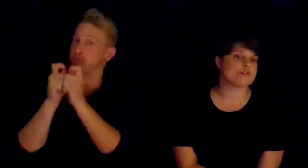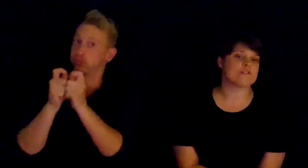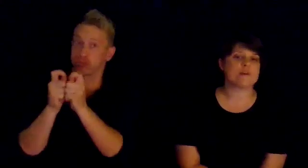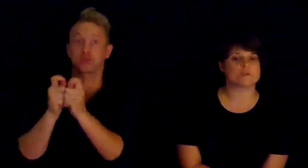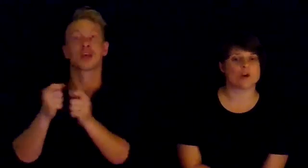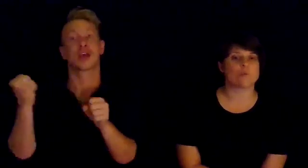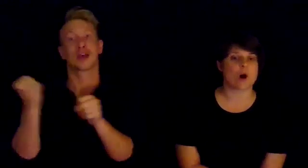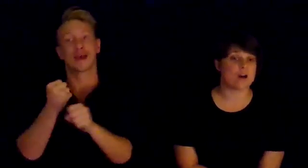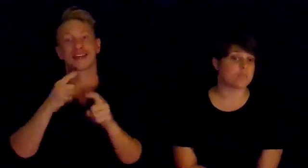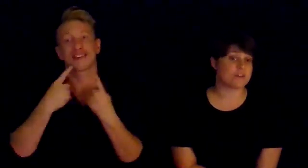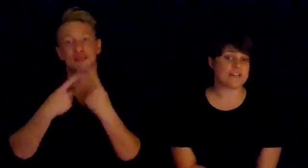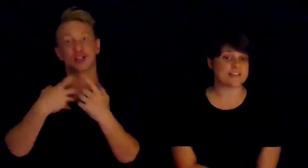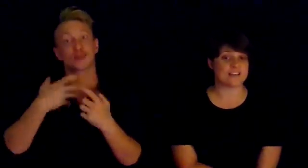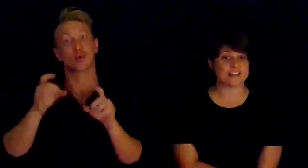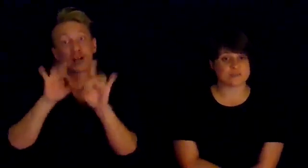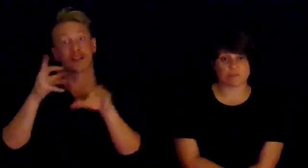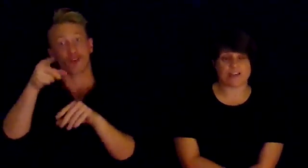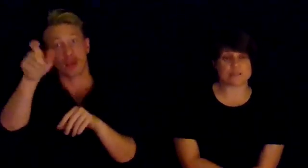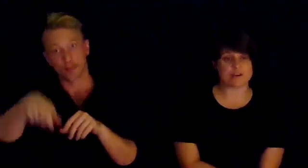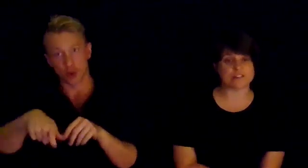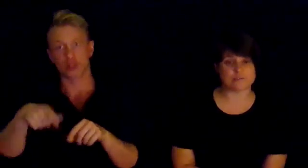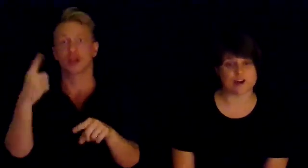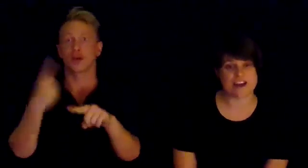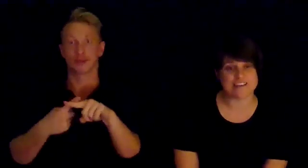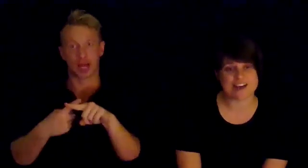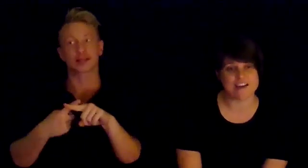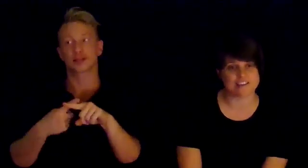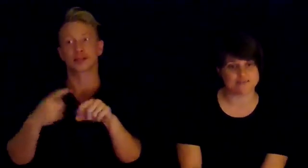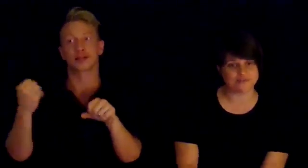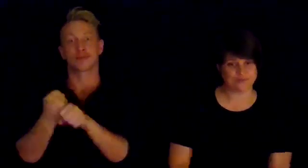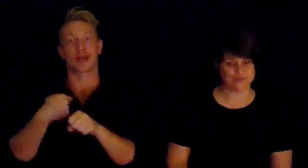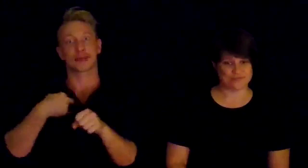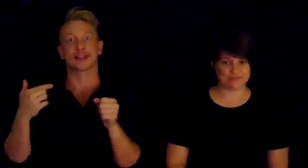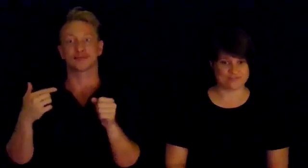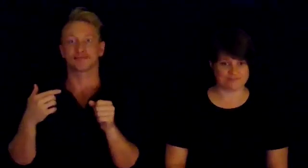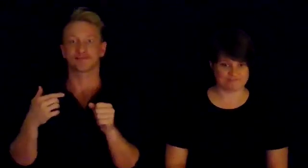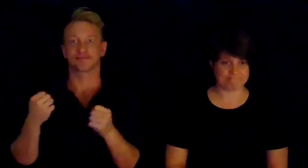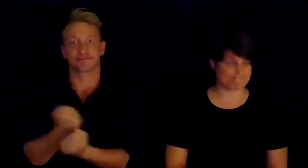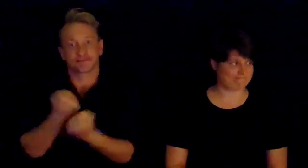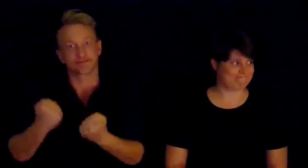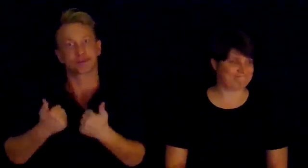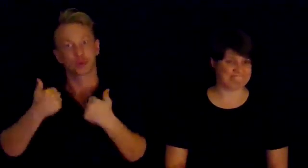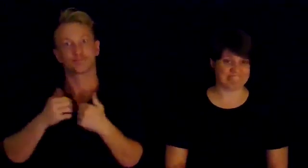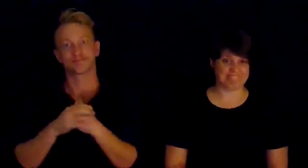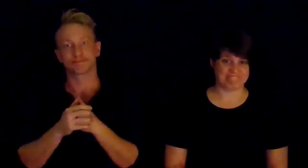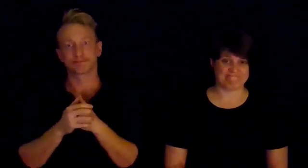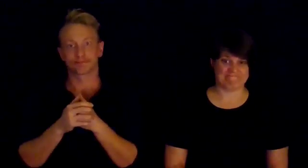clear. So I thought that that was worthwhile. But that's my experience and what I had to add.